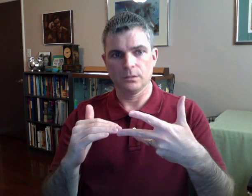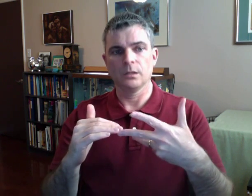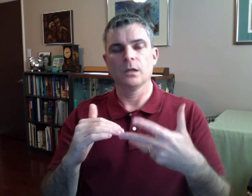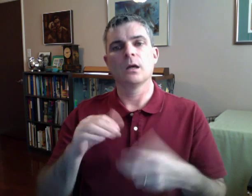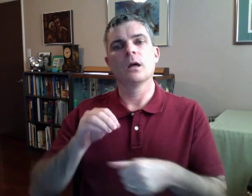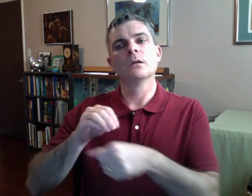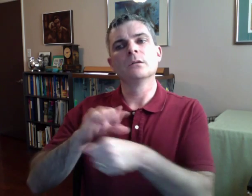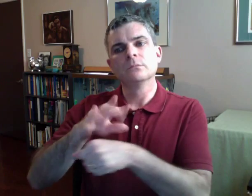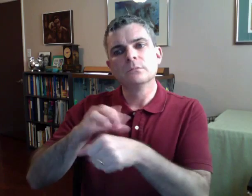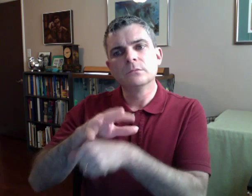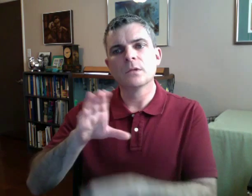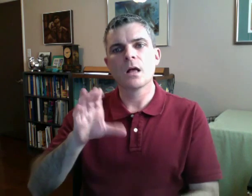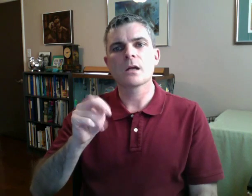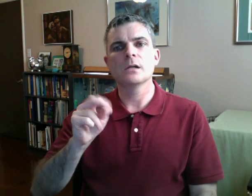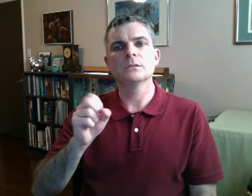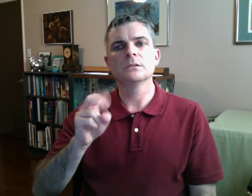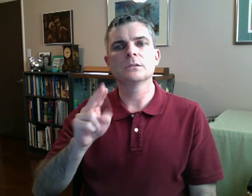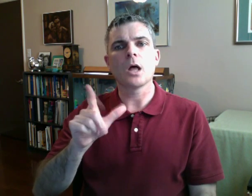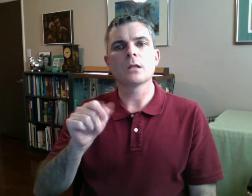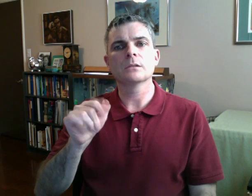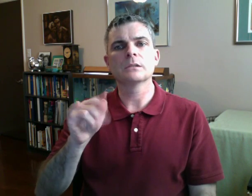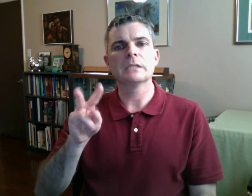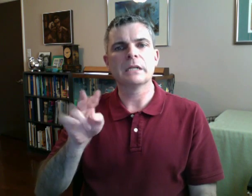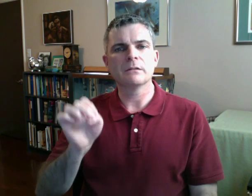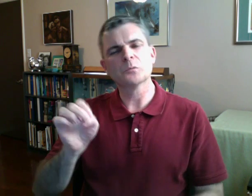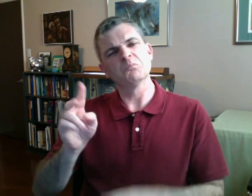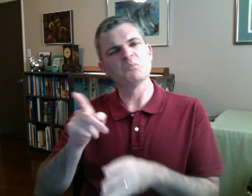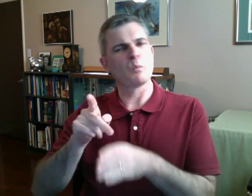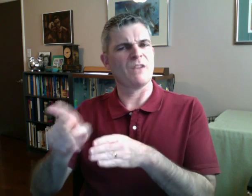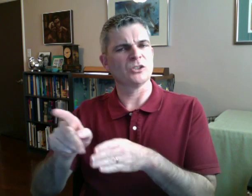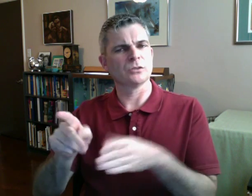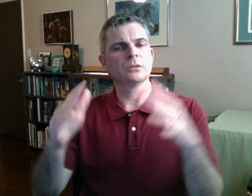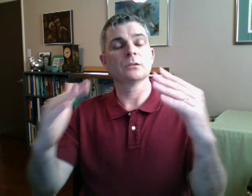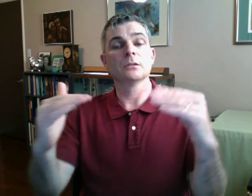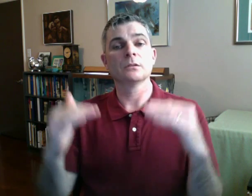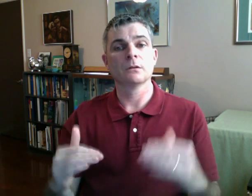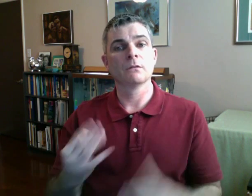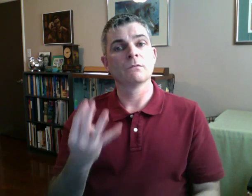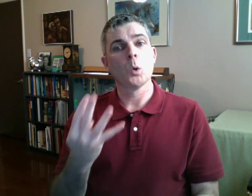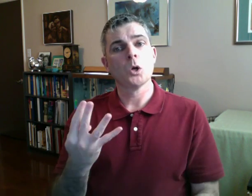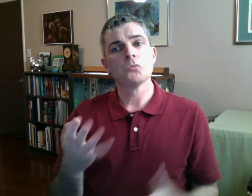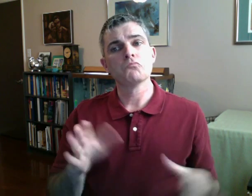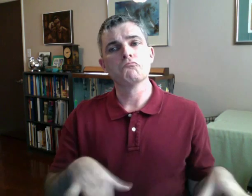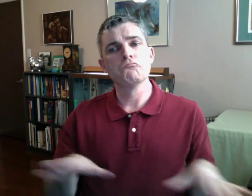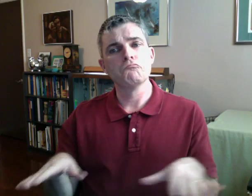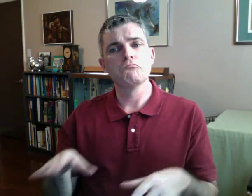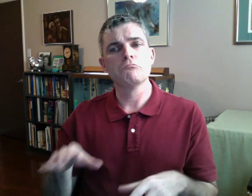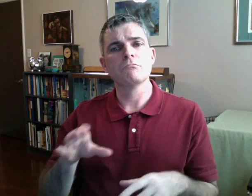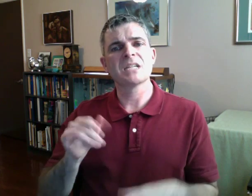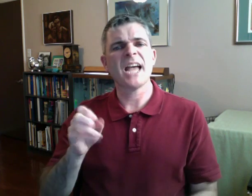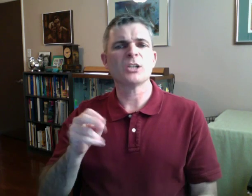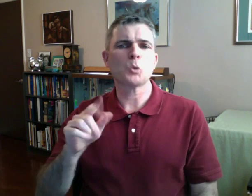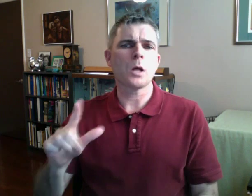or professional register, four, the casual or the group register, and finally,